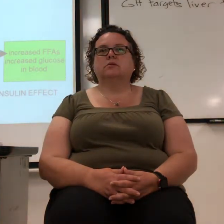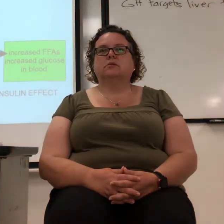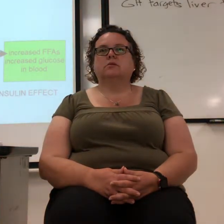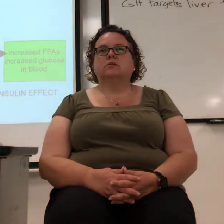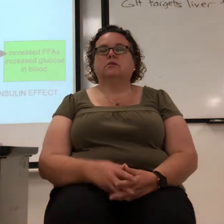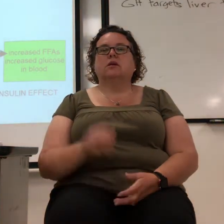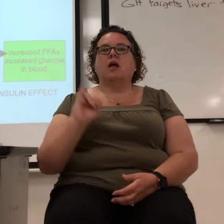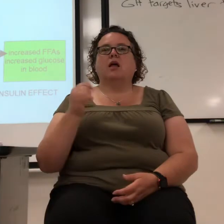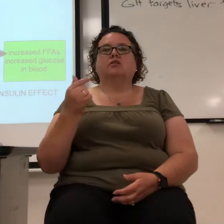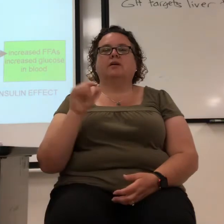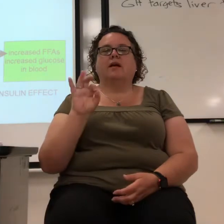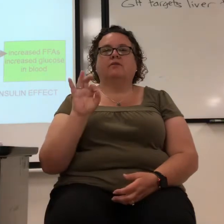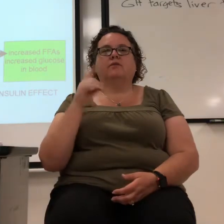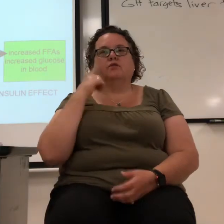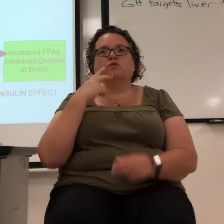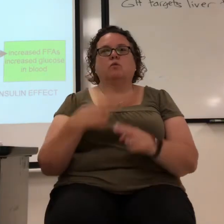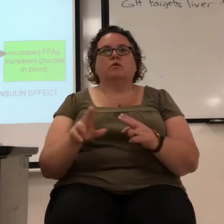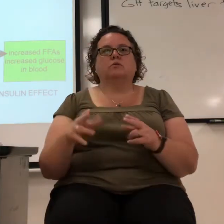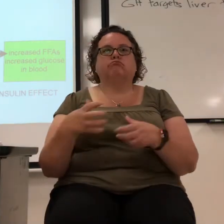IGF for short.